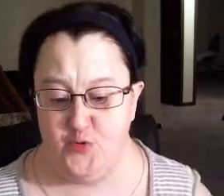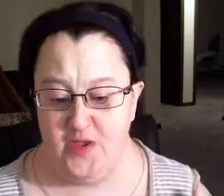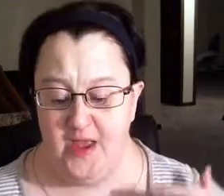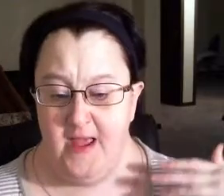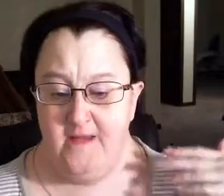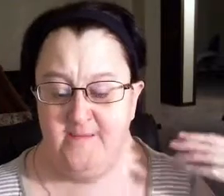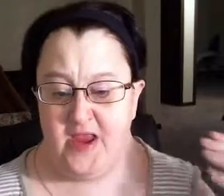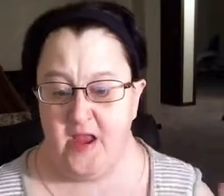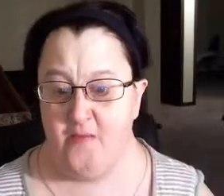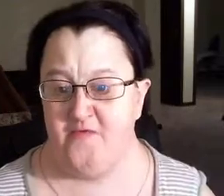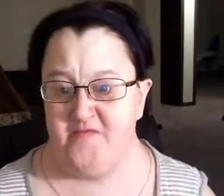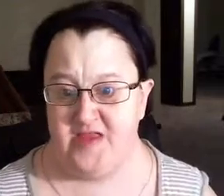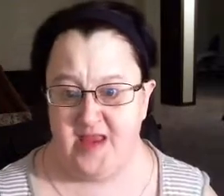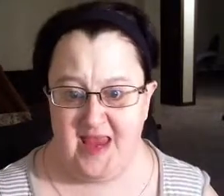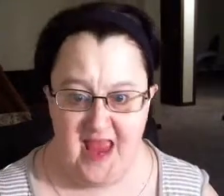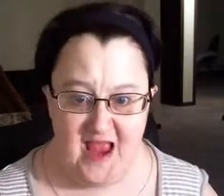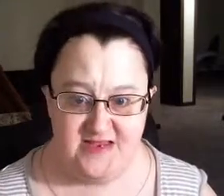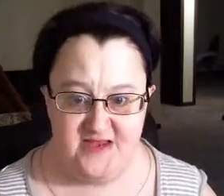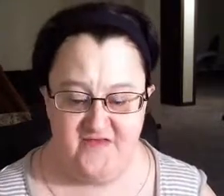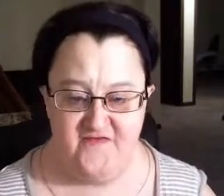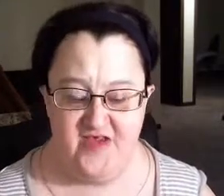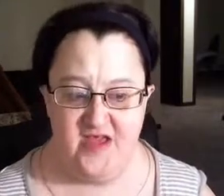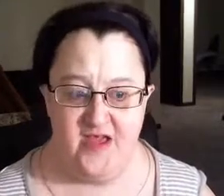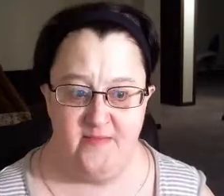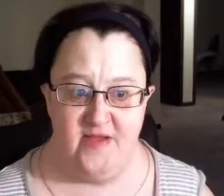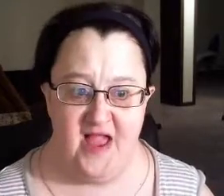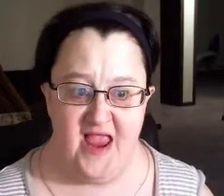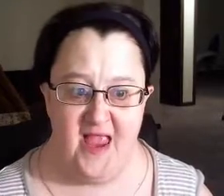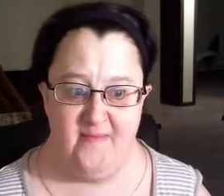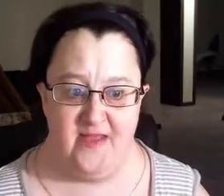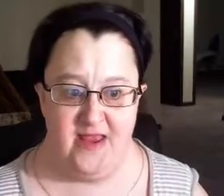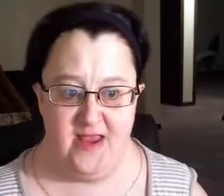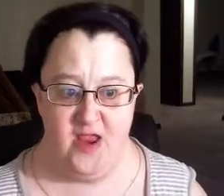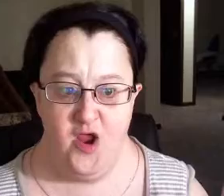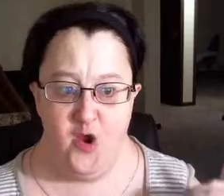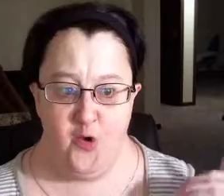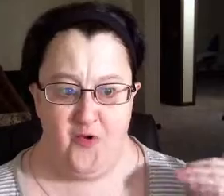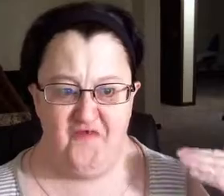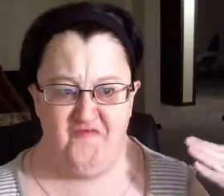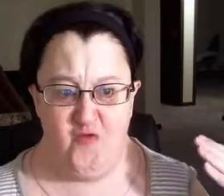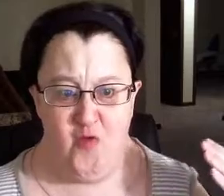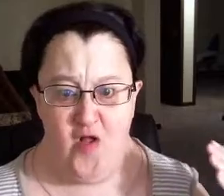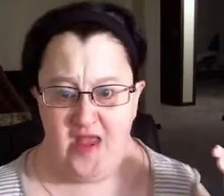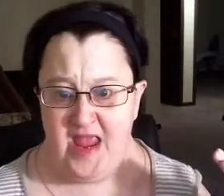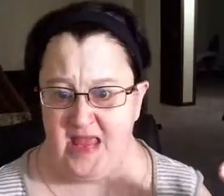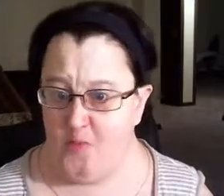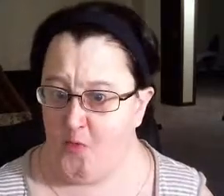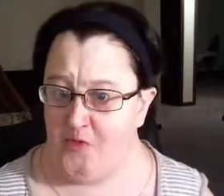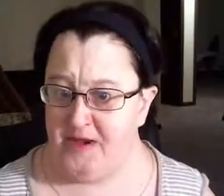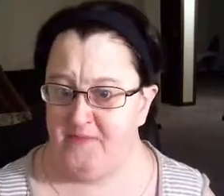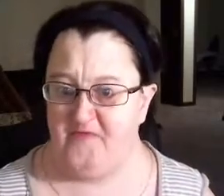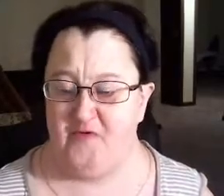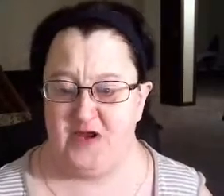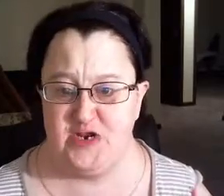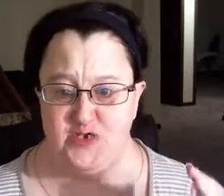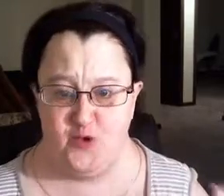become more physically active um i have been going for a walk in the morning before it gets too